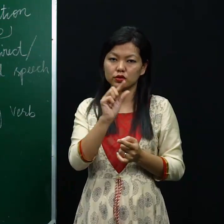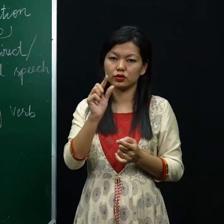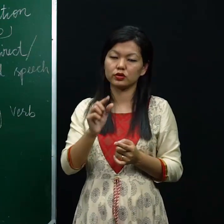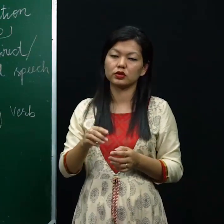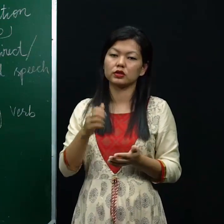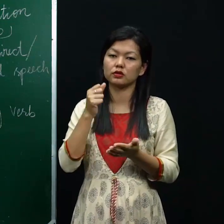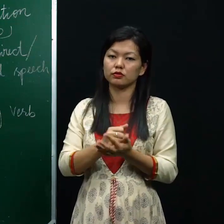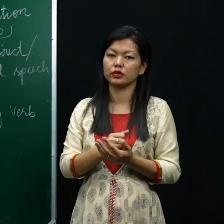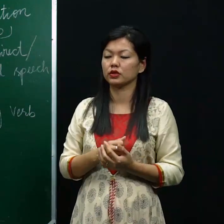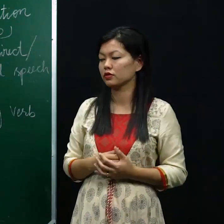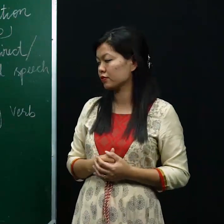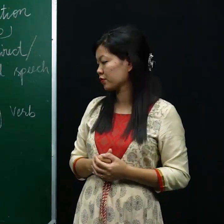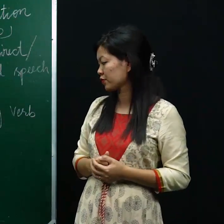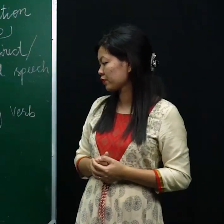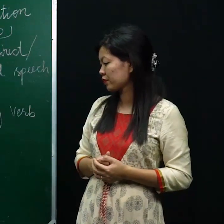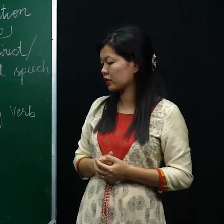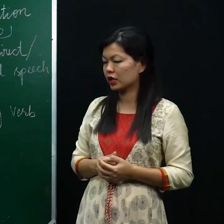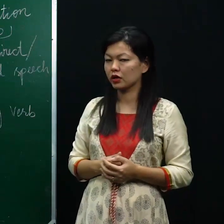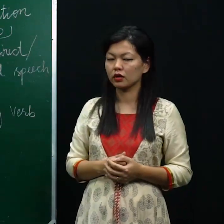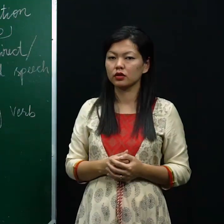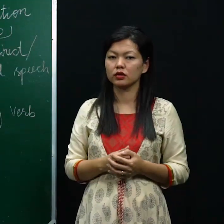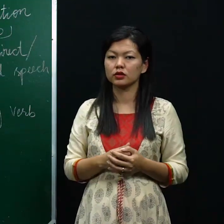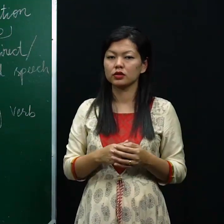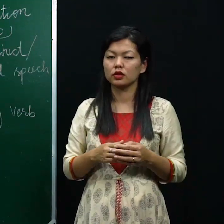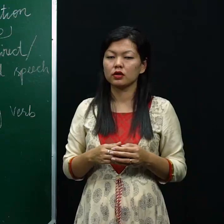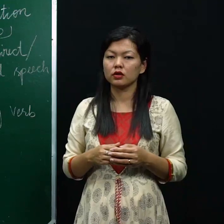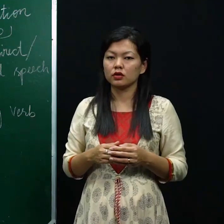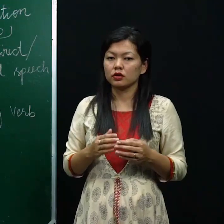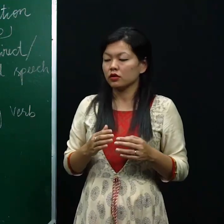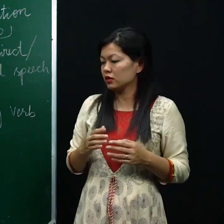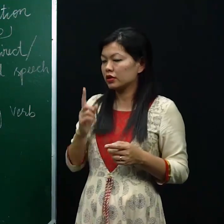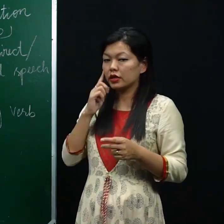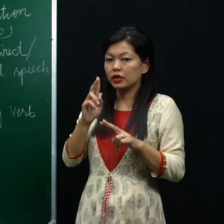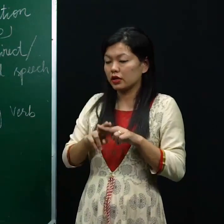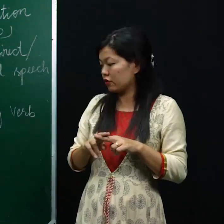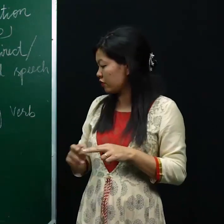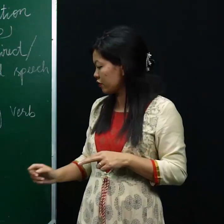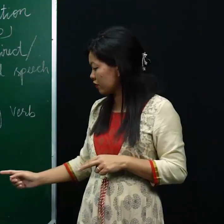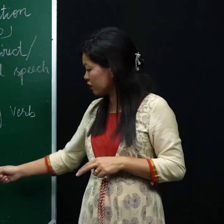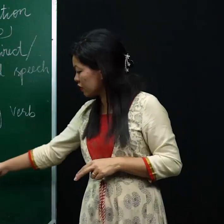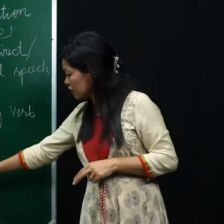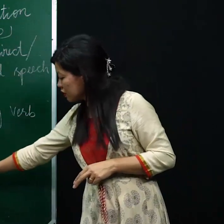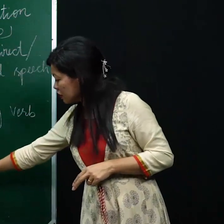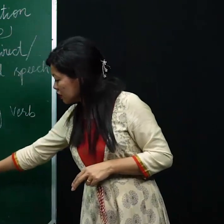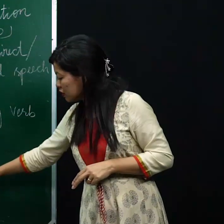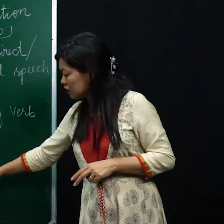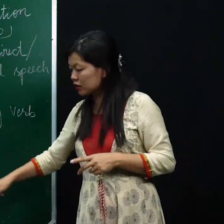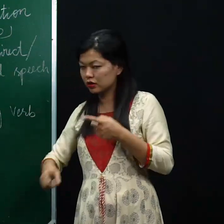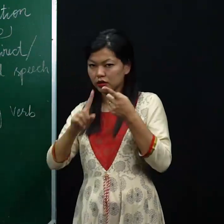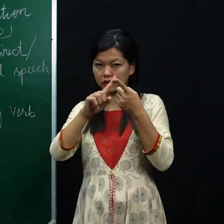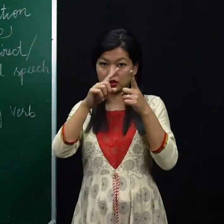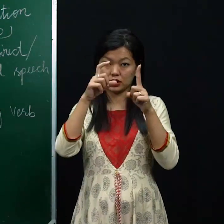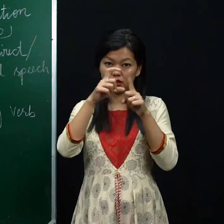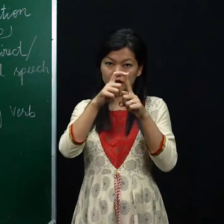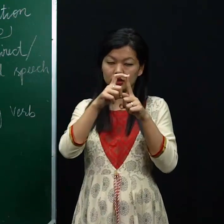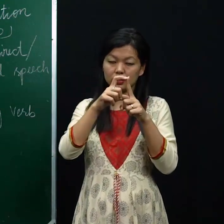not add the word ed or en, in depending on the type of sentences, so unless you put this, your grammar worksheets or your